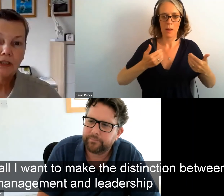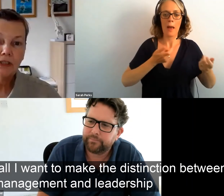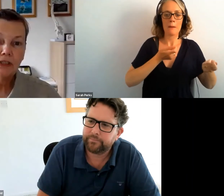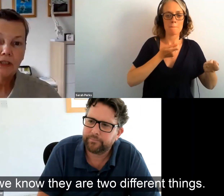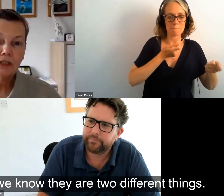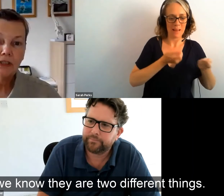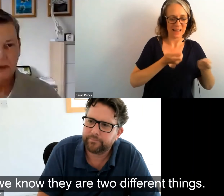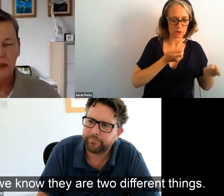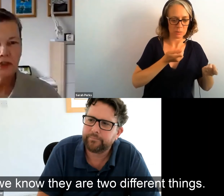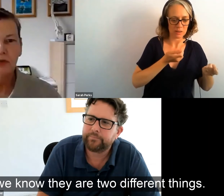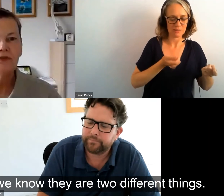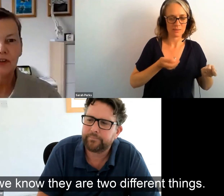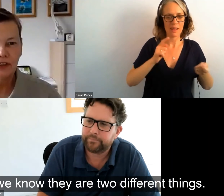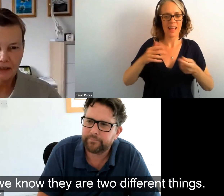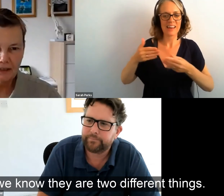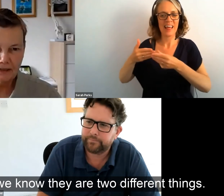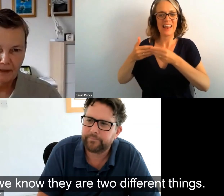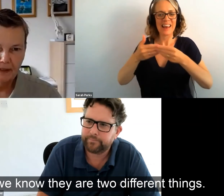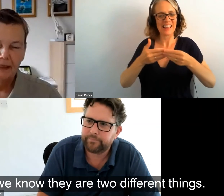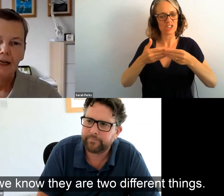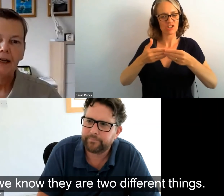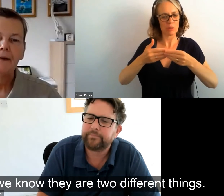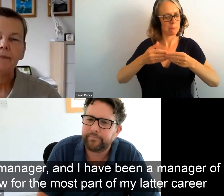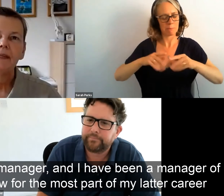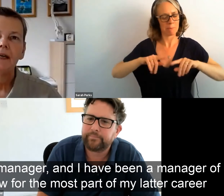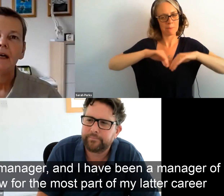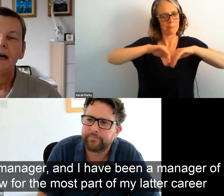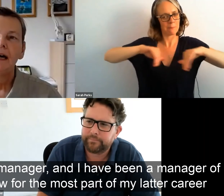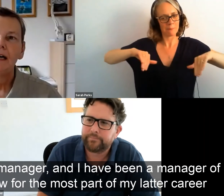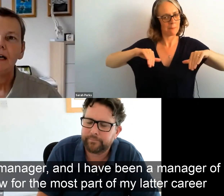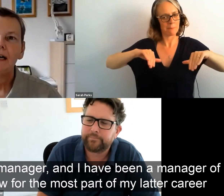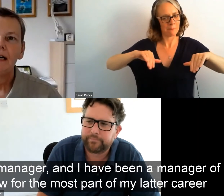leadership because we know they are two different things.